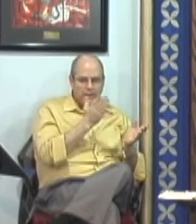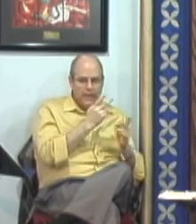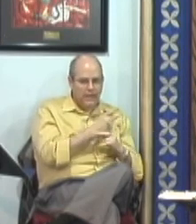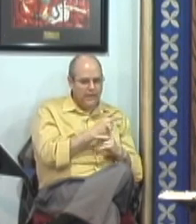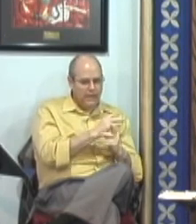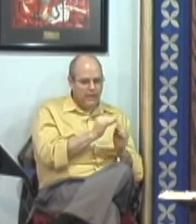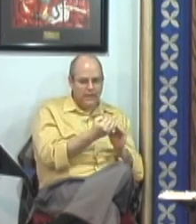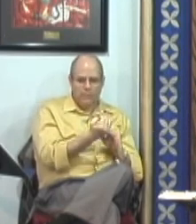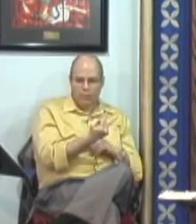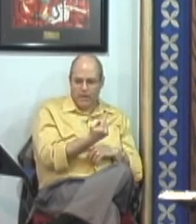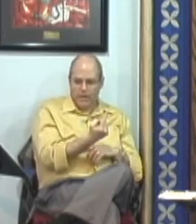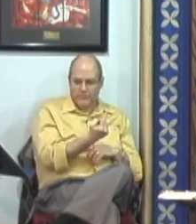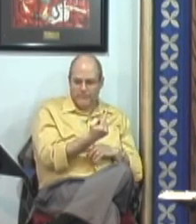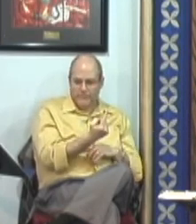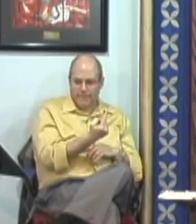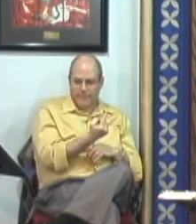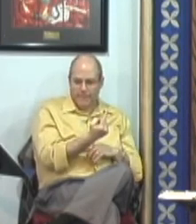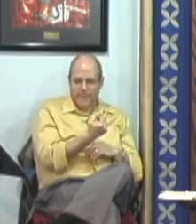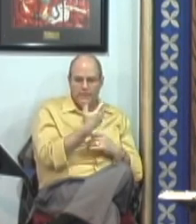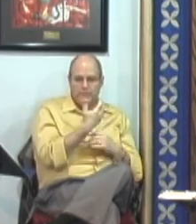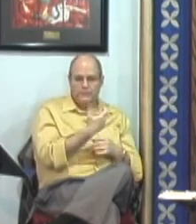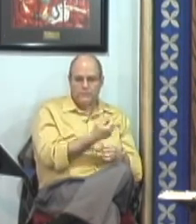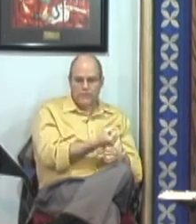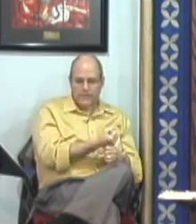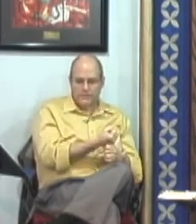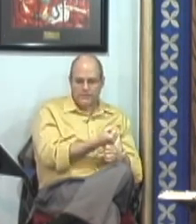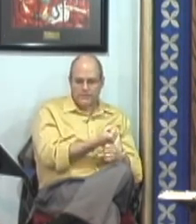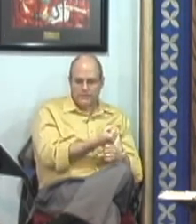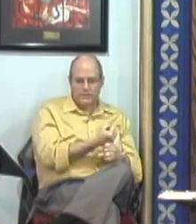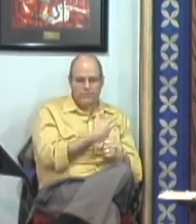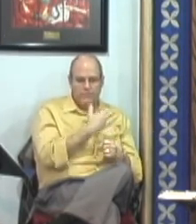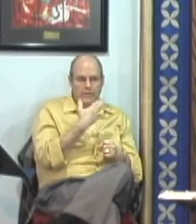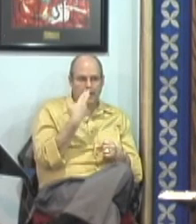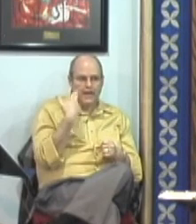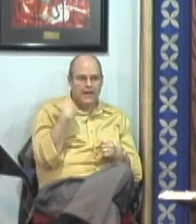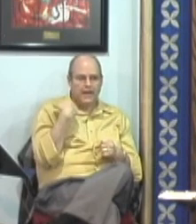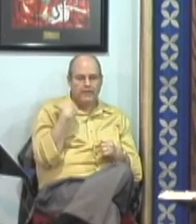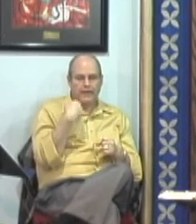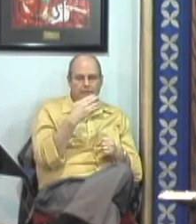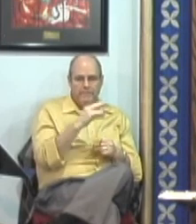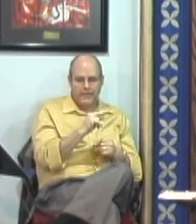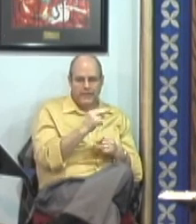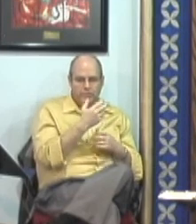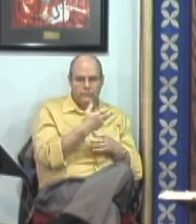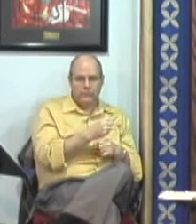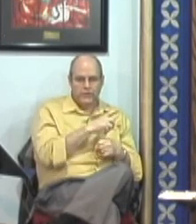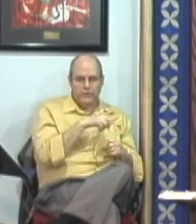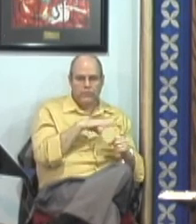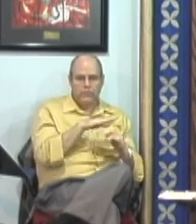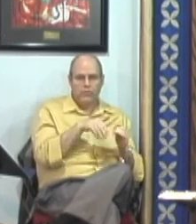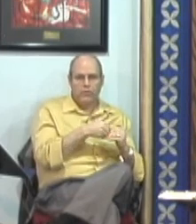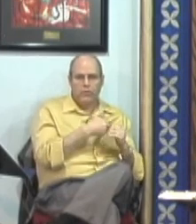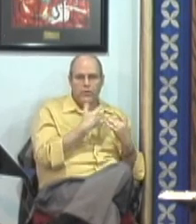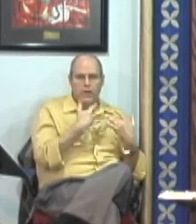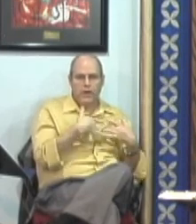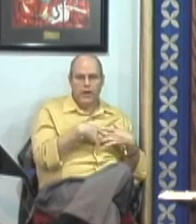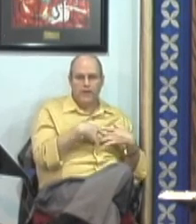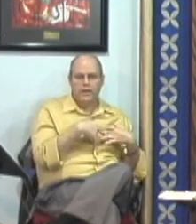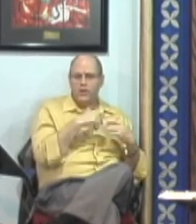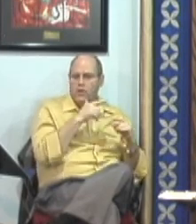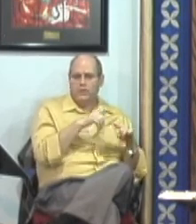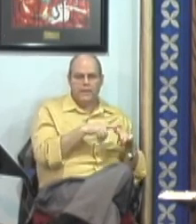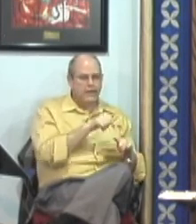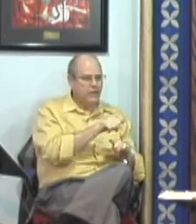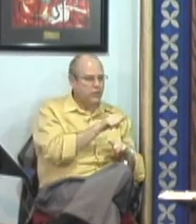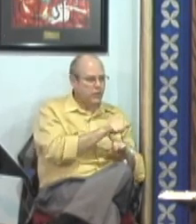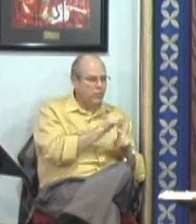care of number one, right? Trust in, Rabbi Ben read this one today, trust in the Lord with all your heart, lean not on your own understanding, in all